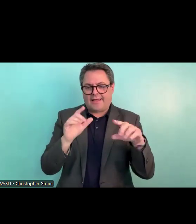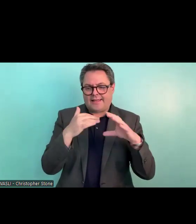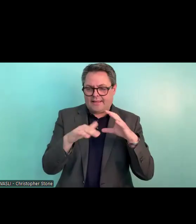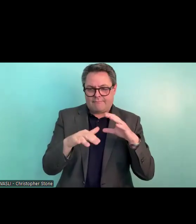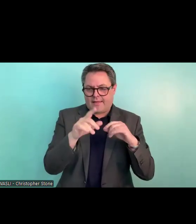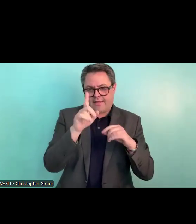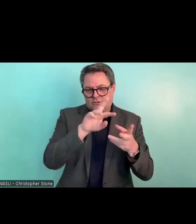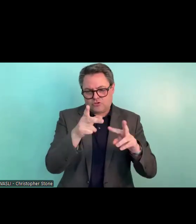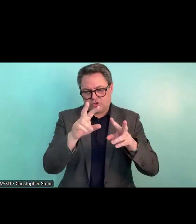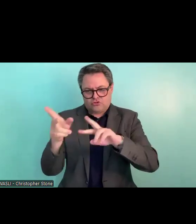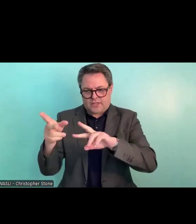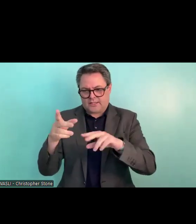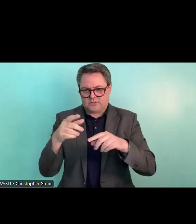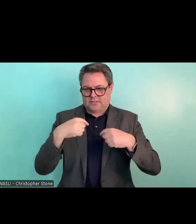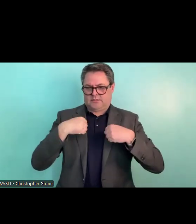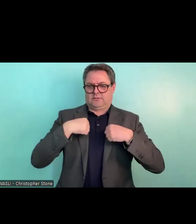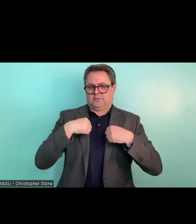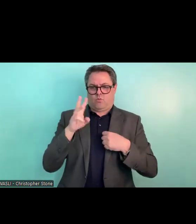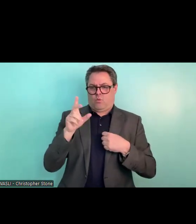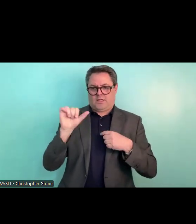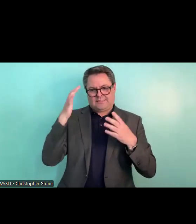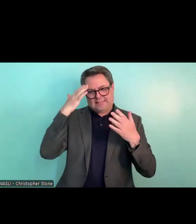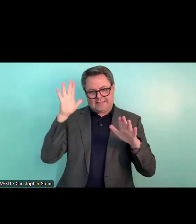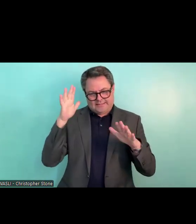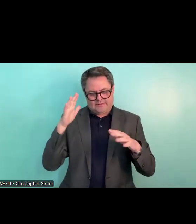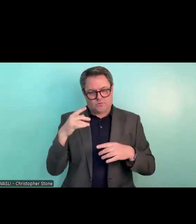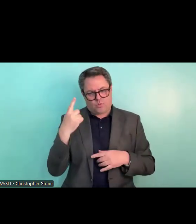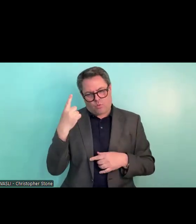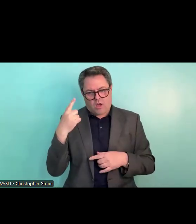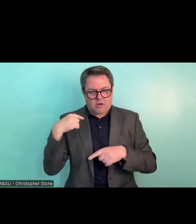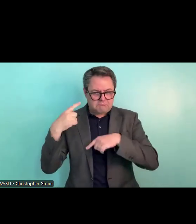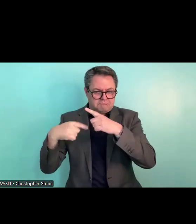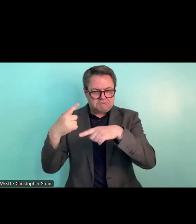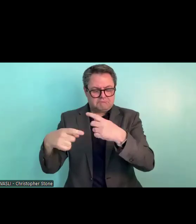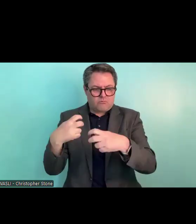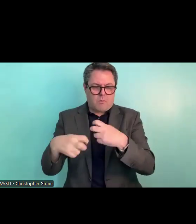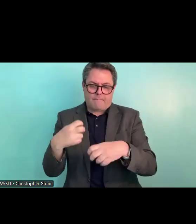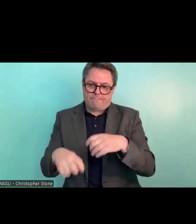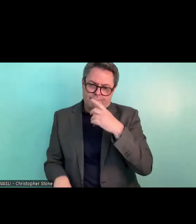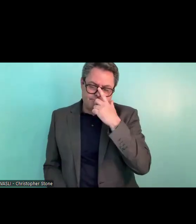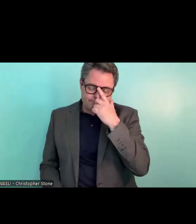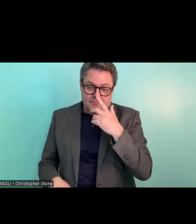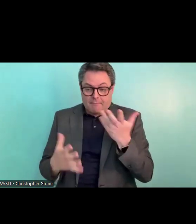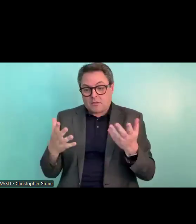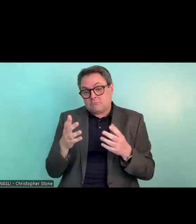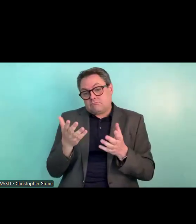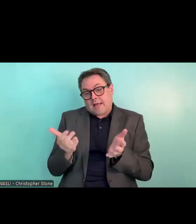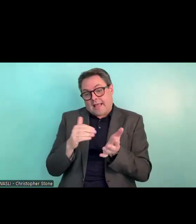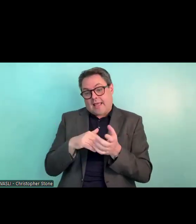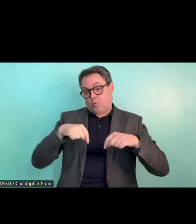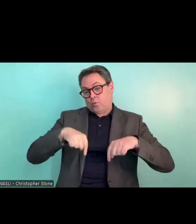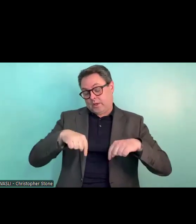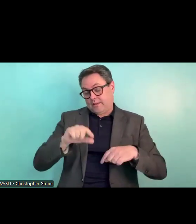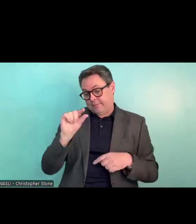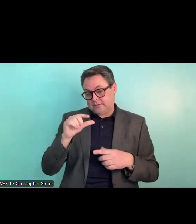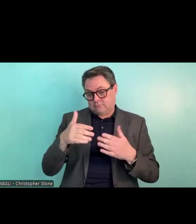emails, and then sometimes people will inform us that there's been a change or that we haven't been kept up to date with your most recent email